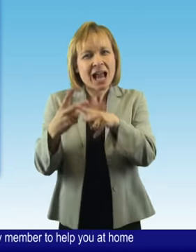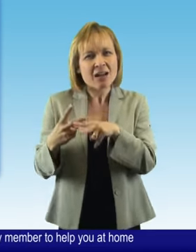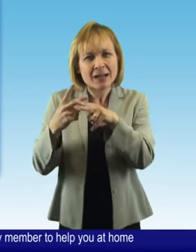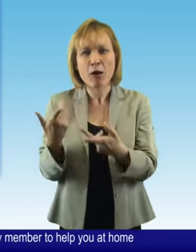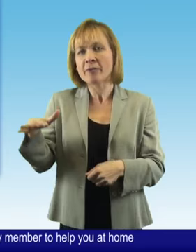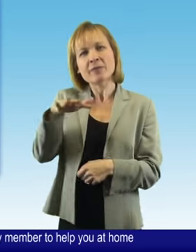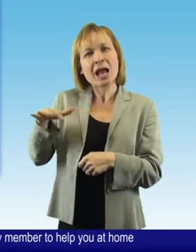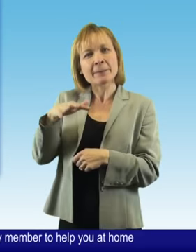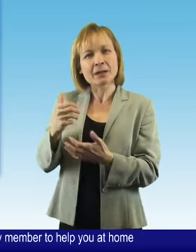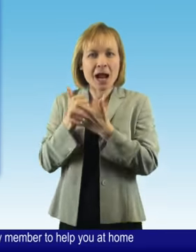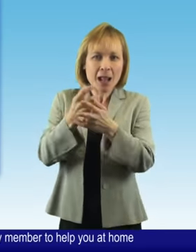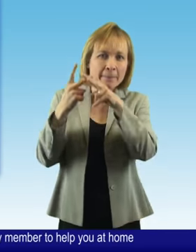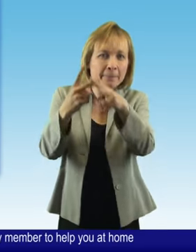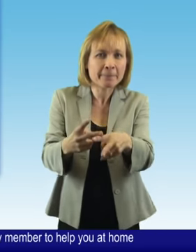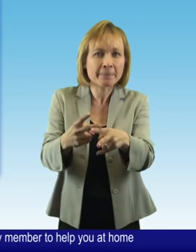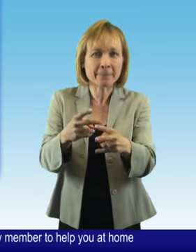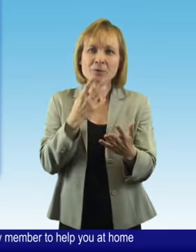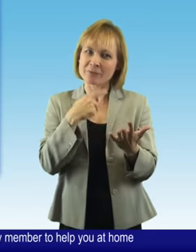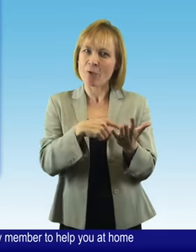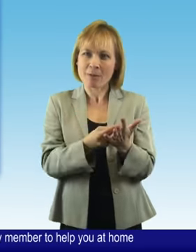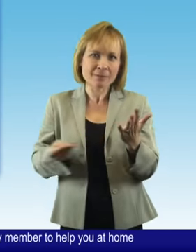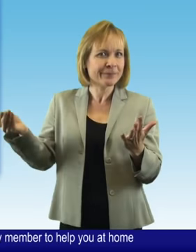Need a carer or family member to help you at home.